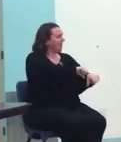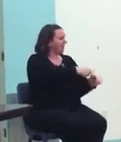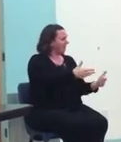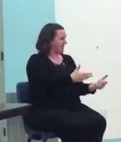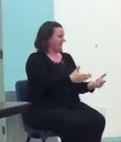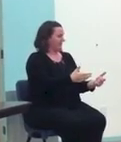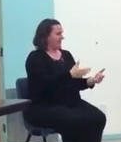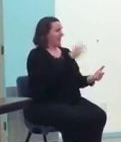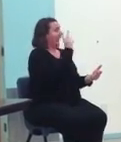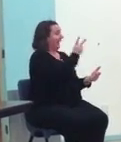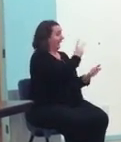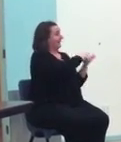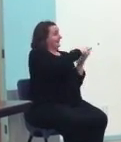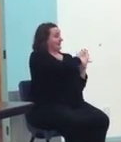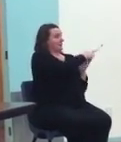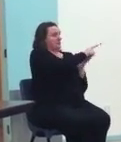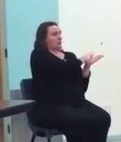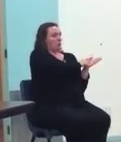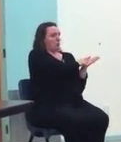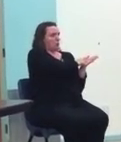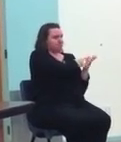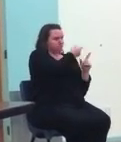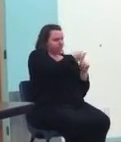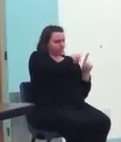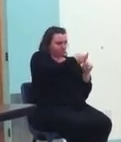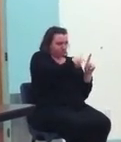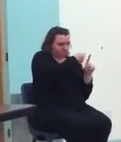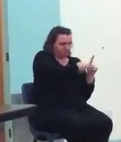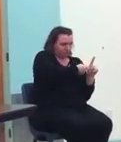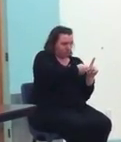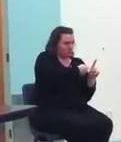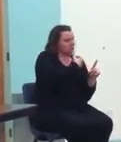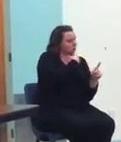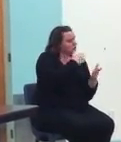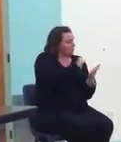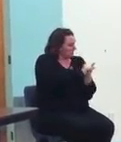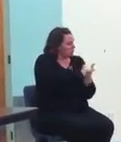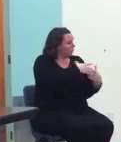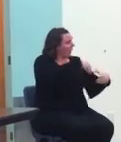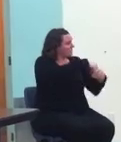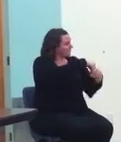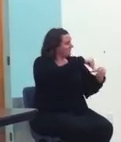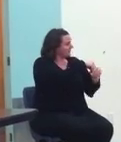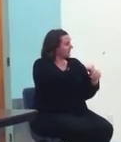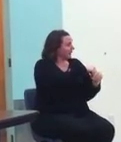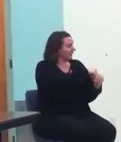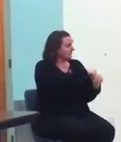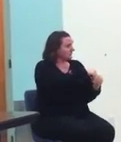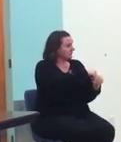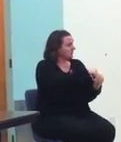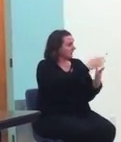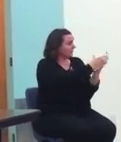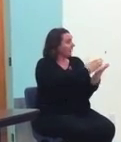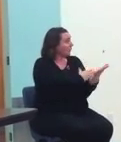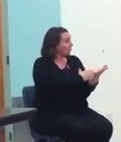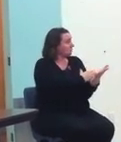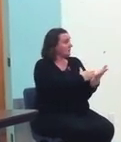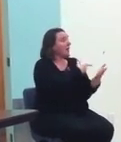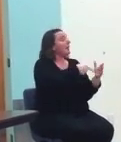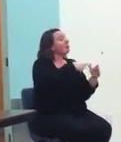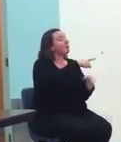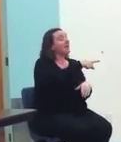Auckland Disability Law, but one who had the right to participate in this course, and she passed that course with flying